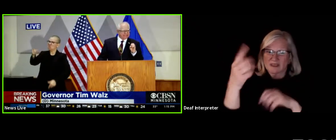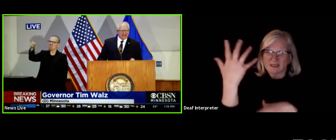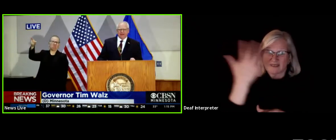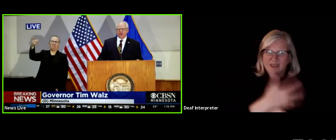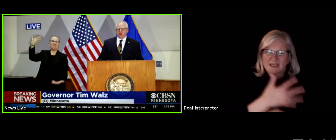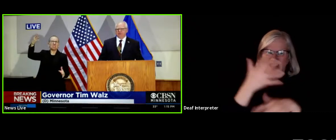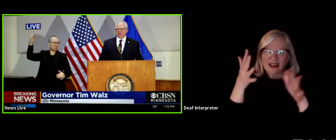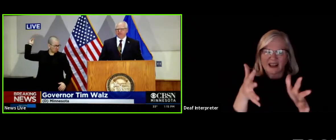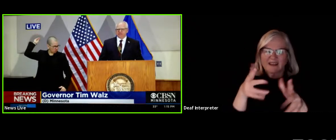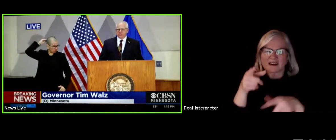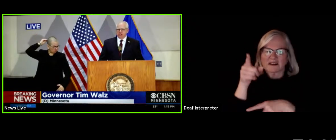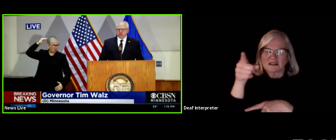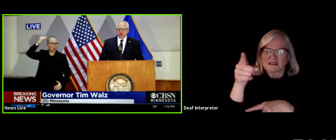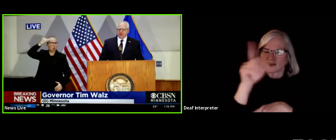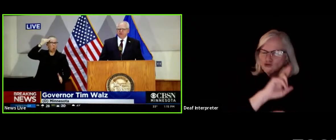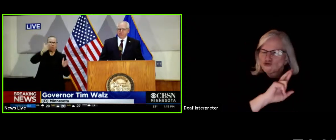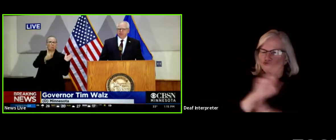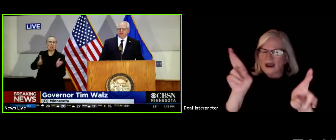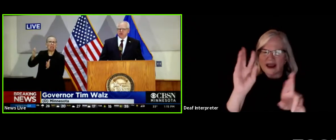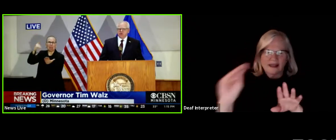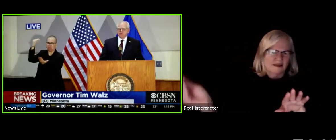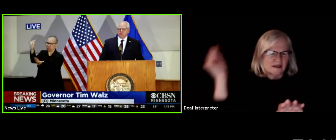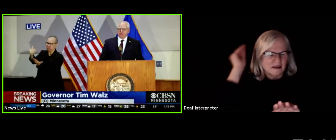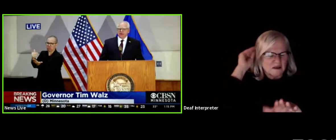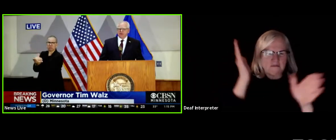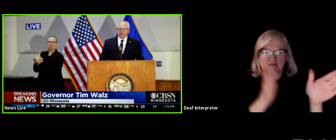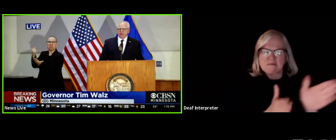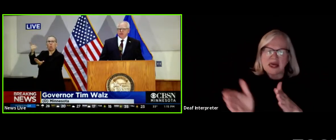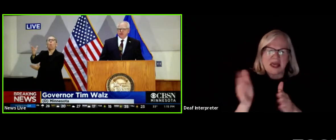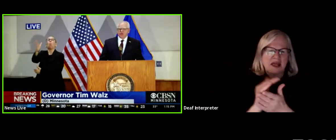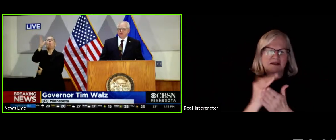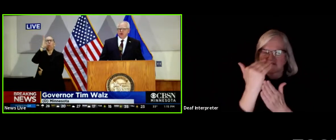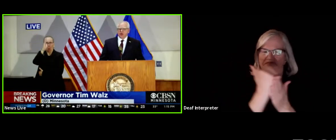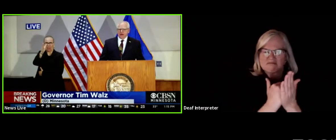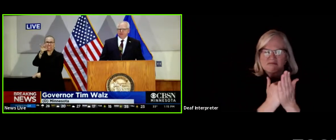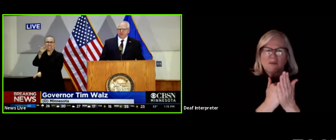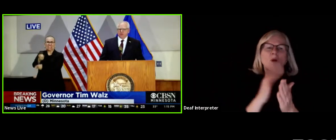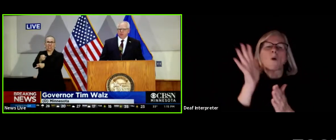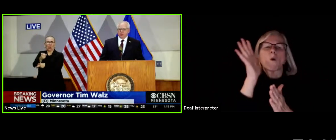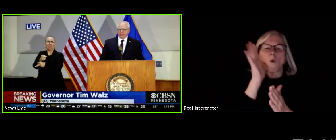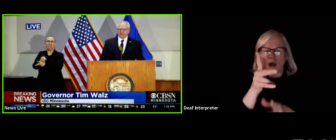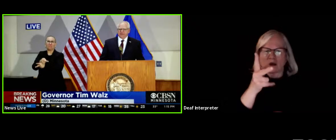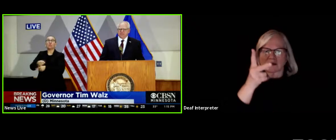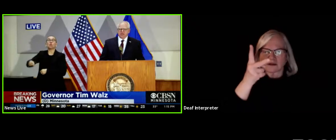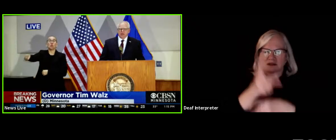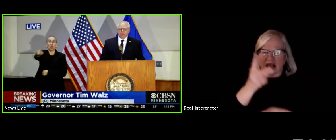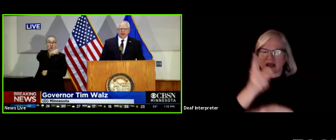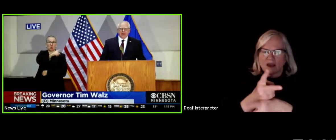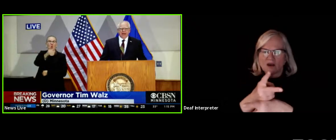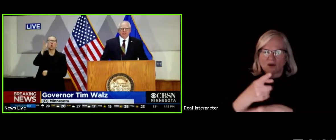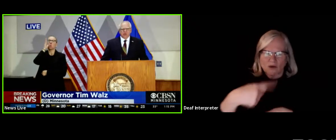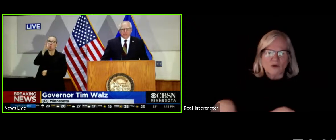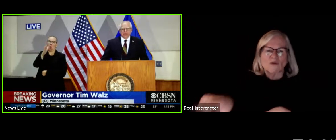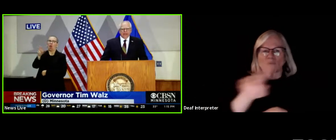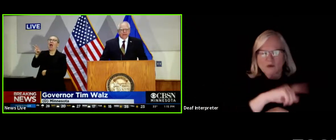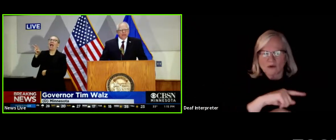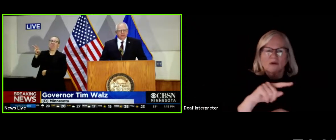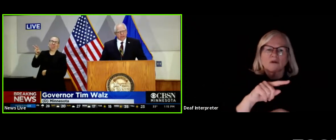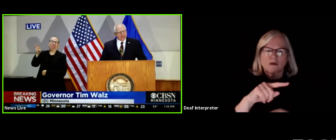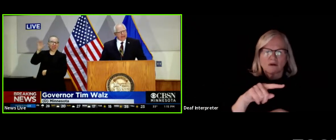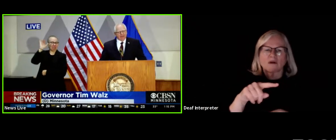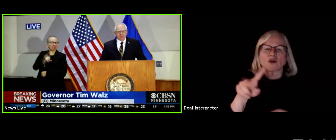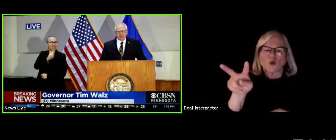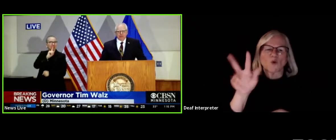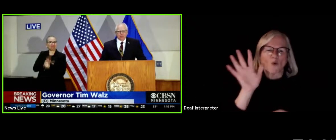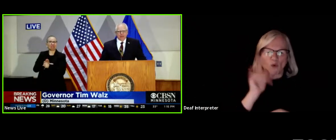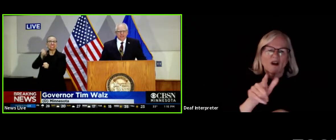for, exactly on the fixes. So I think from a Minnesotan perspective on this, you can feel confident that we will get this. But I would ask you again, you're